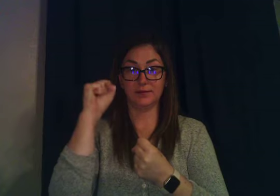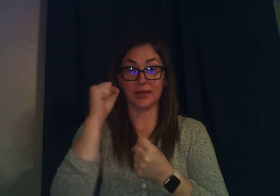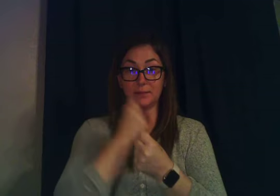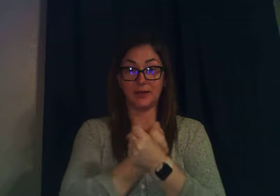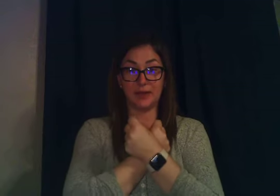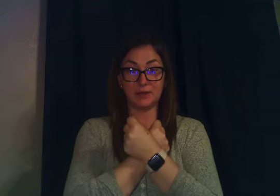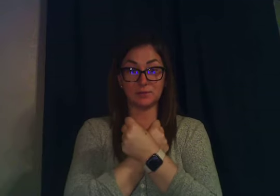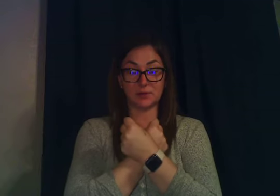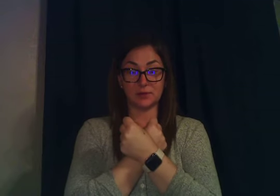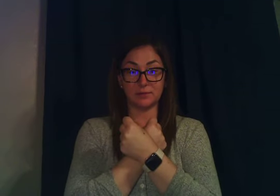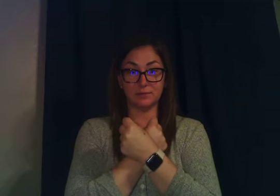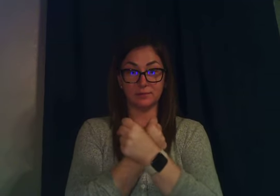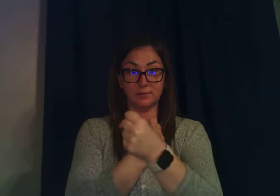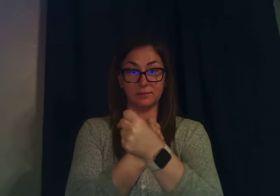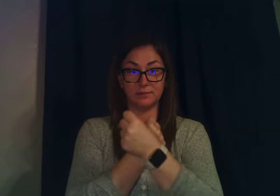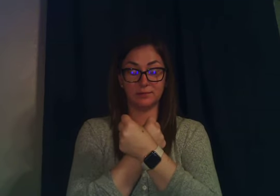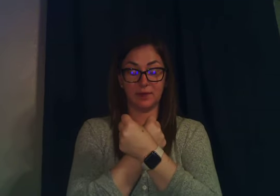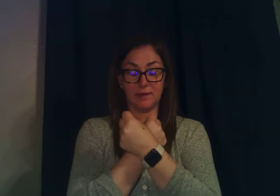Dominant hand towards you. Okay?